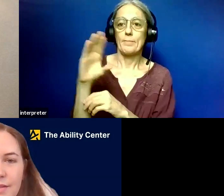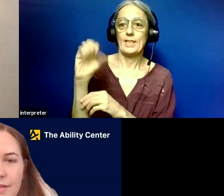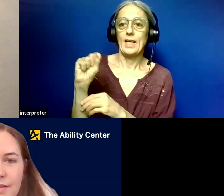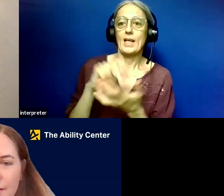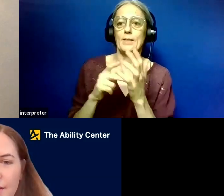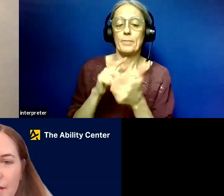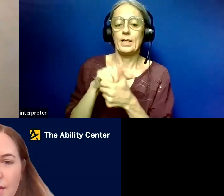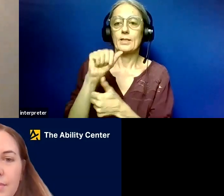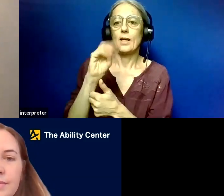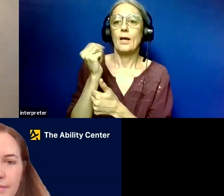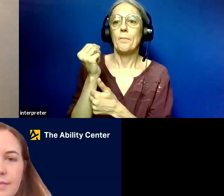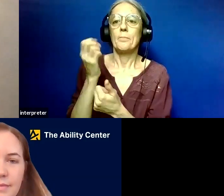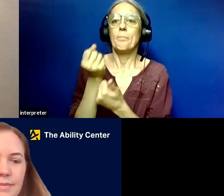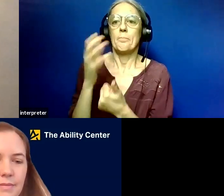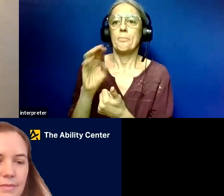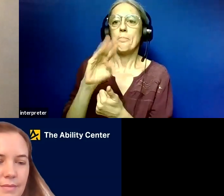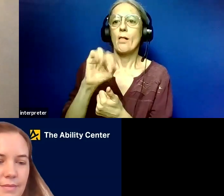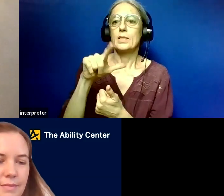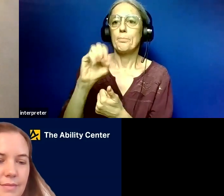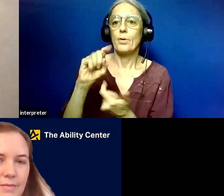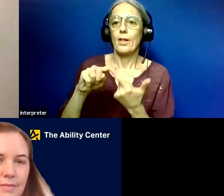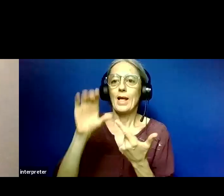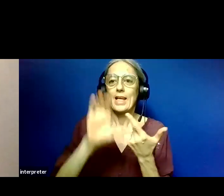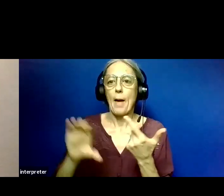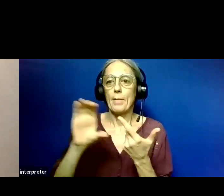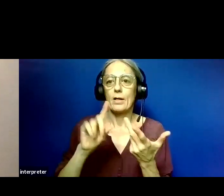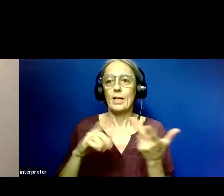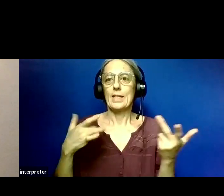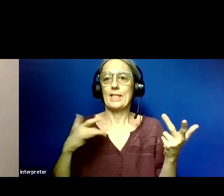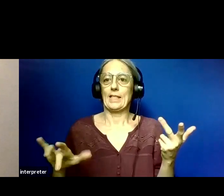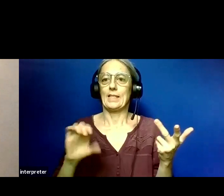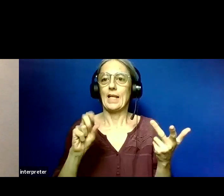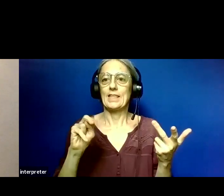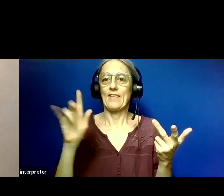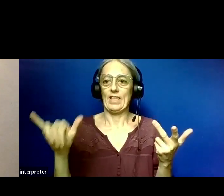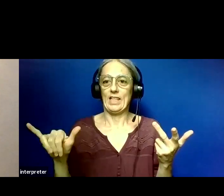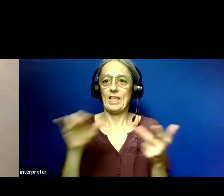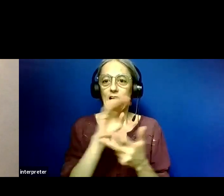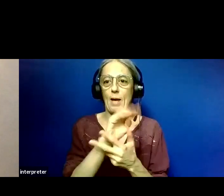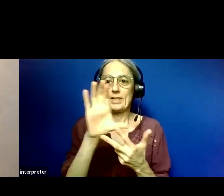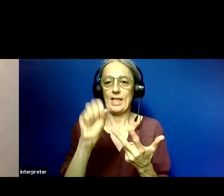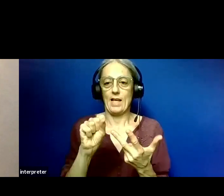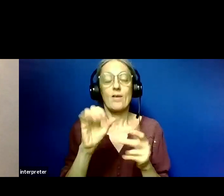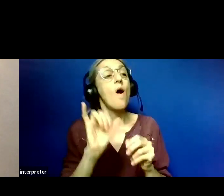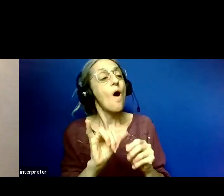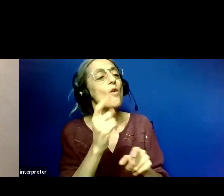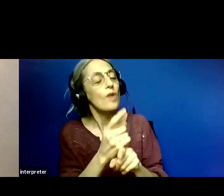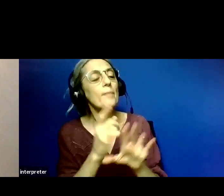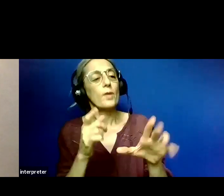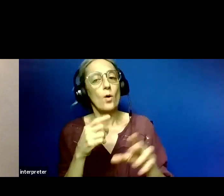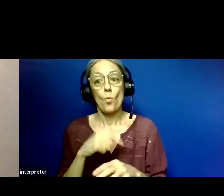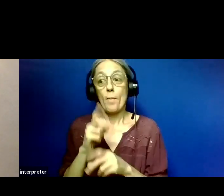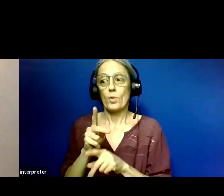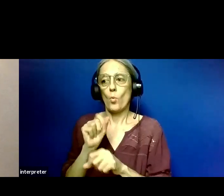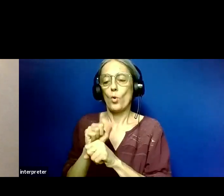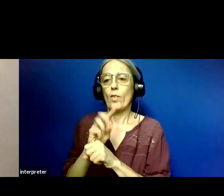sensitivities. Oh, multiple chemical sensitivities. We actually had that in Kansas City with a water employee. If you have